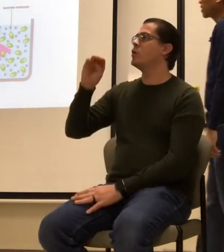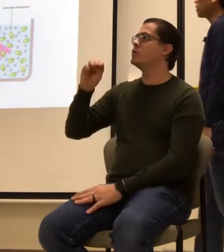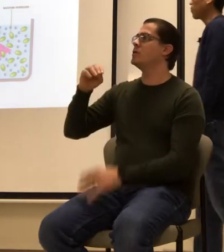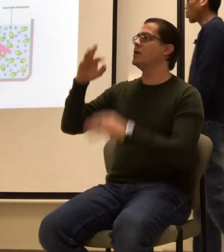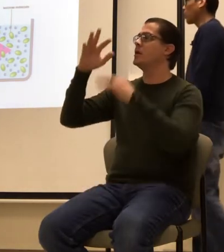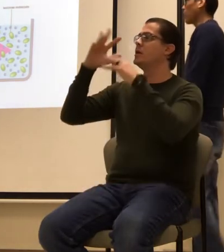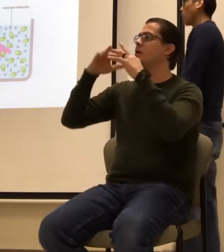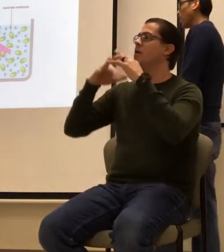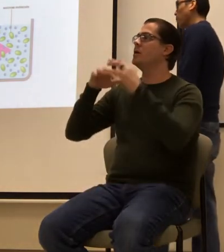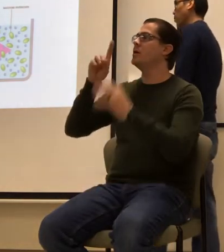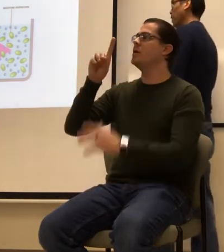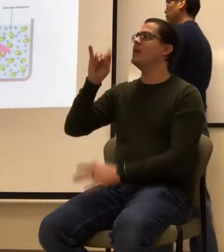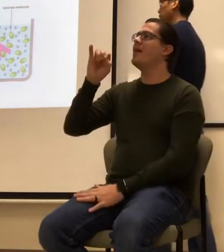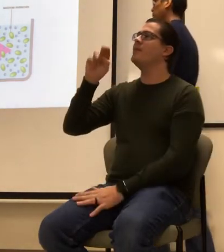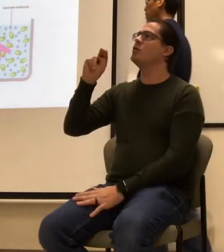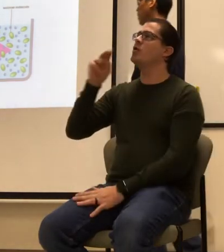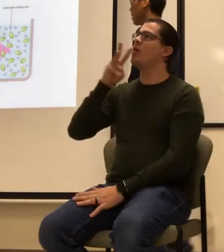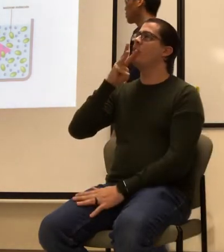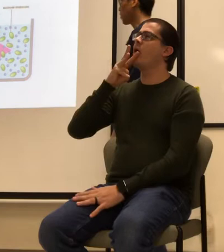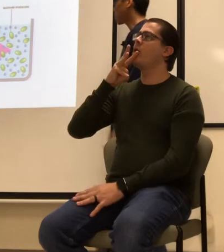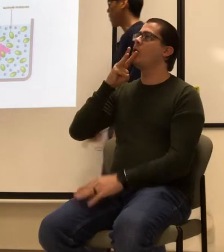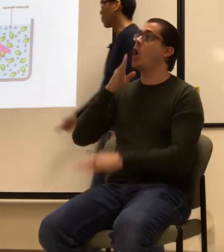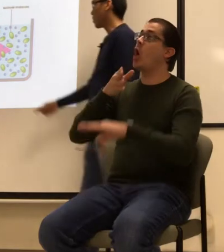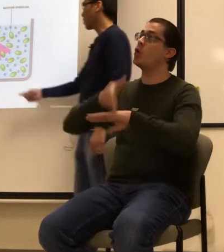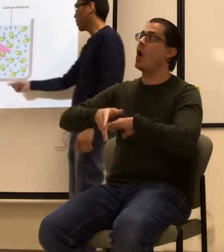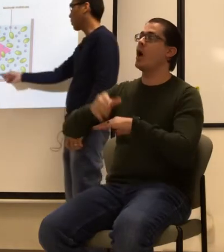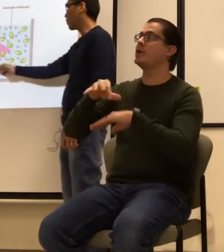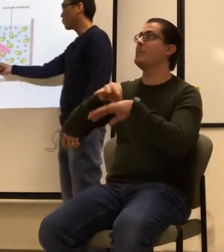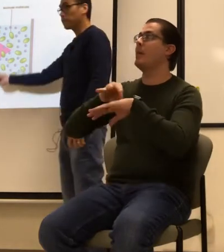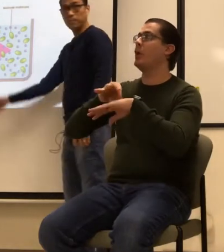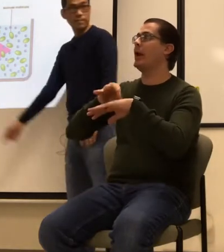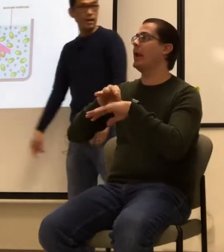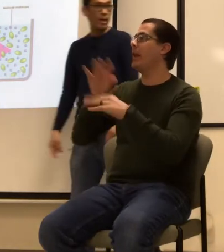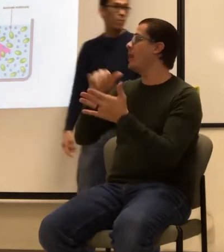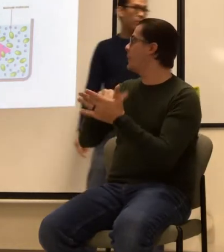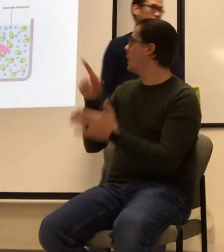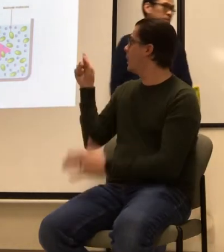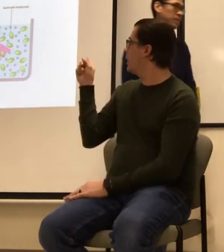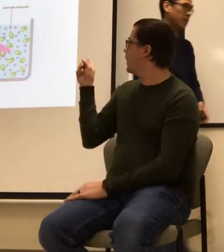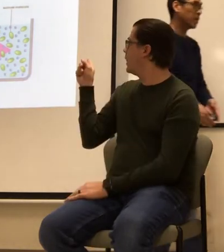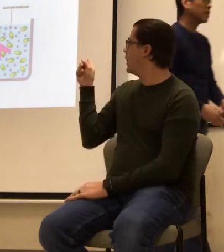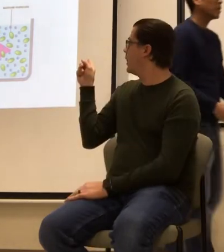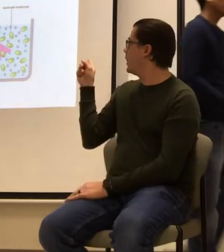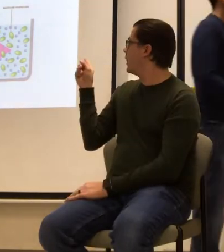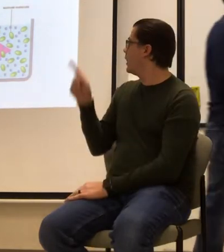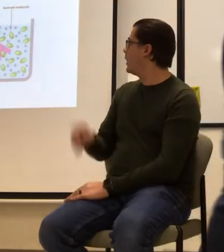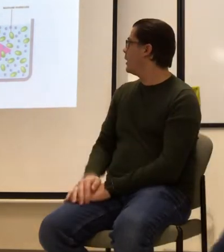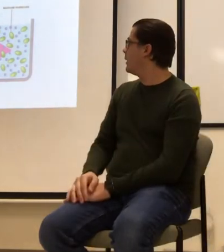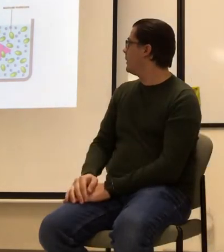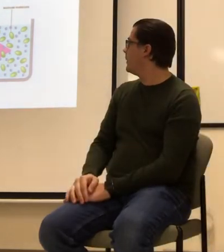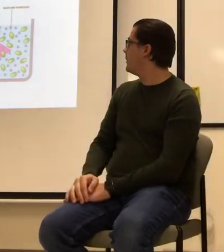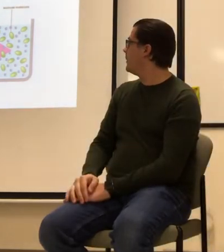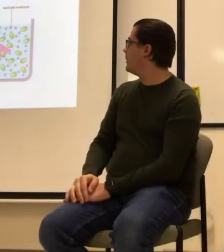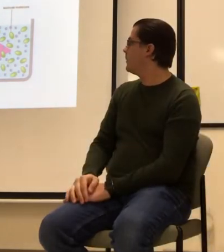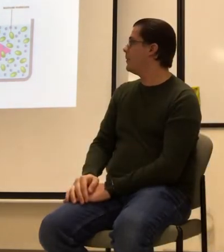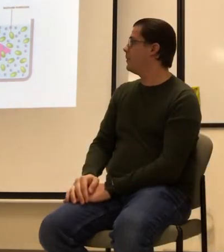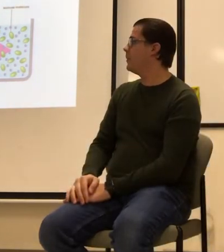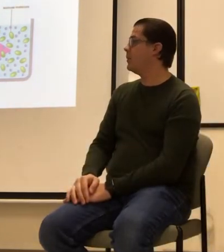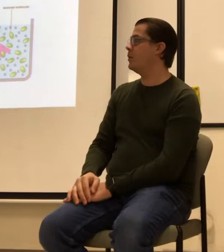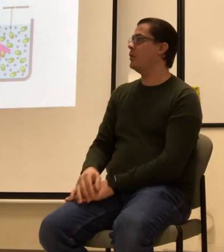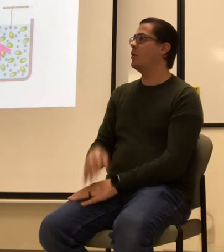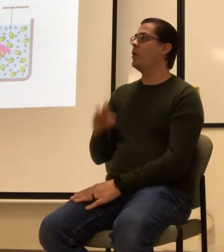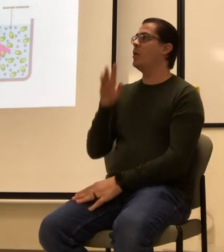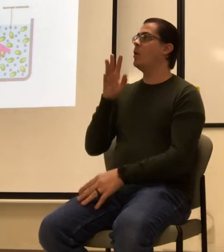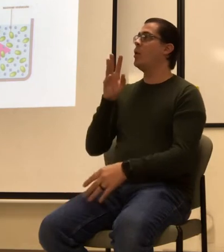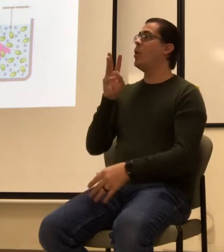a selectively permeable membrane. So here's the membrane in the middle. And what you can see is that water can go through,